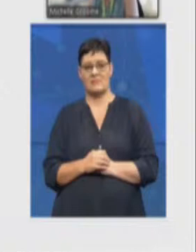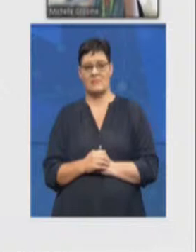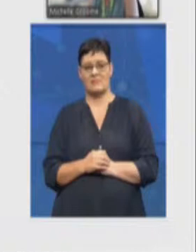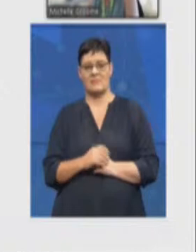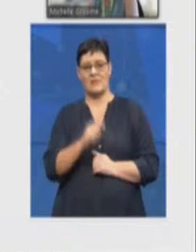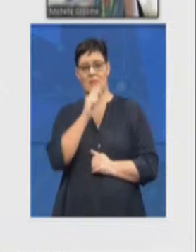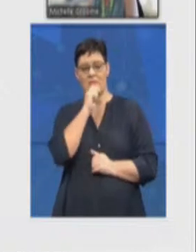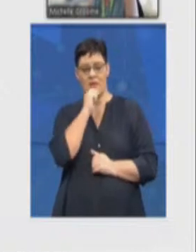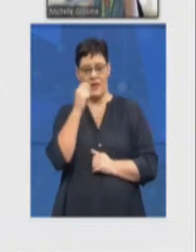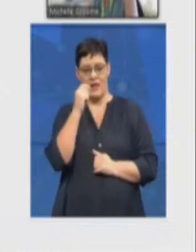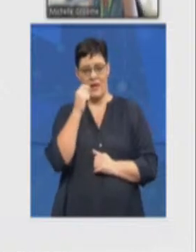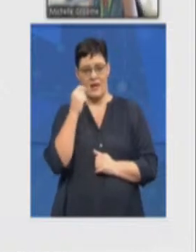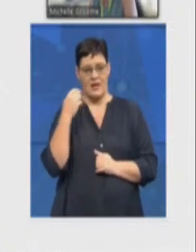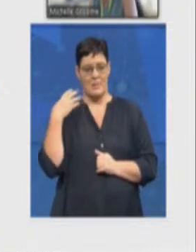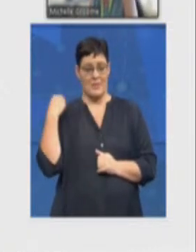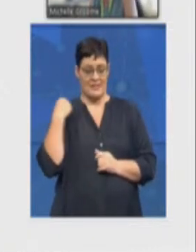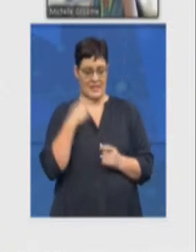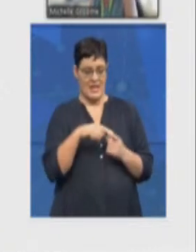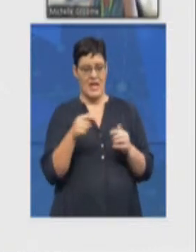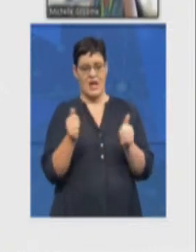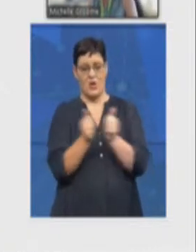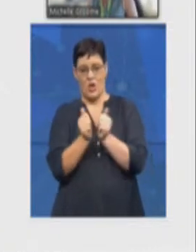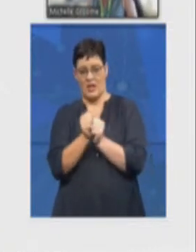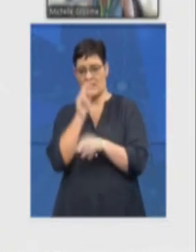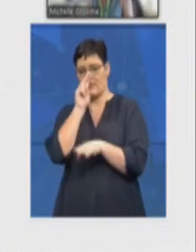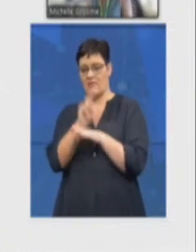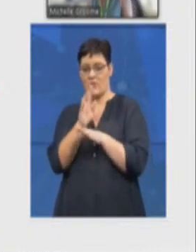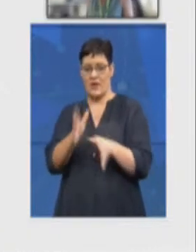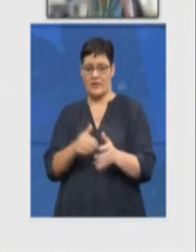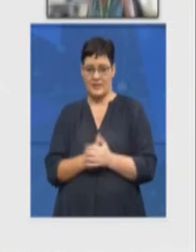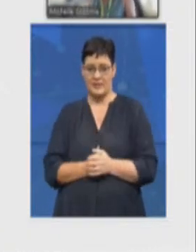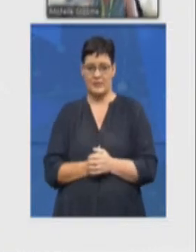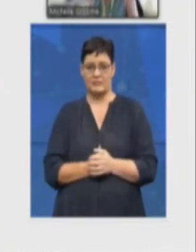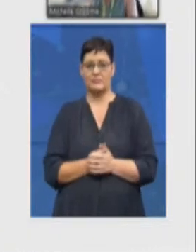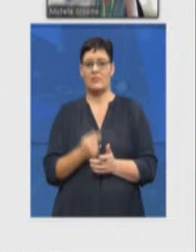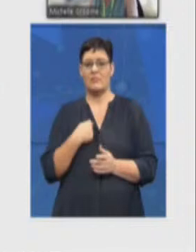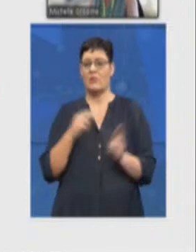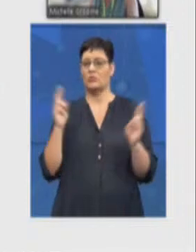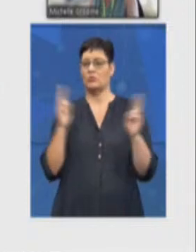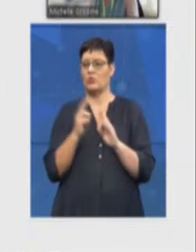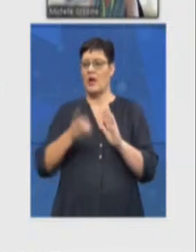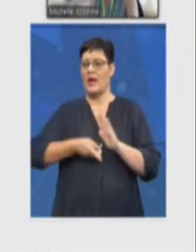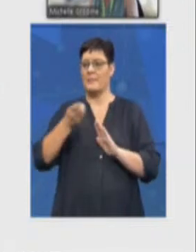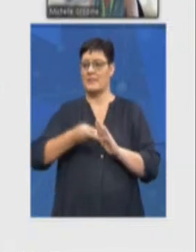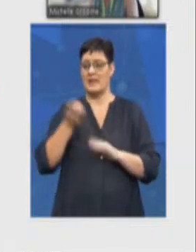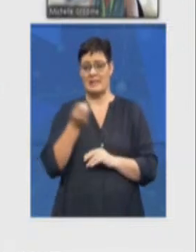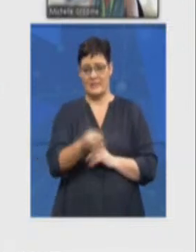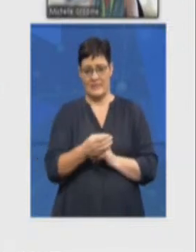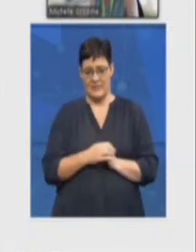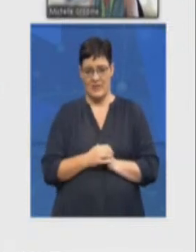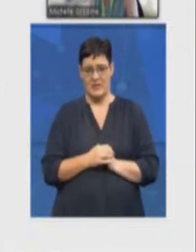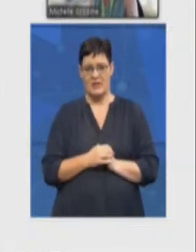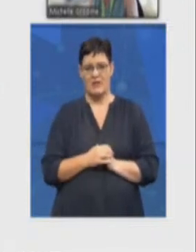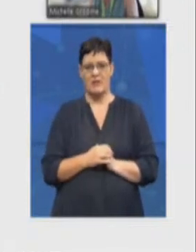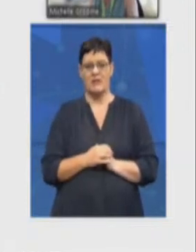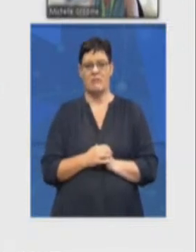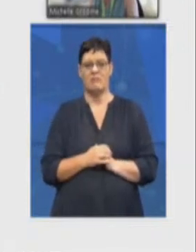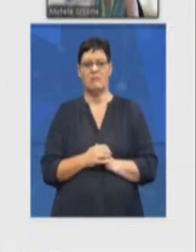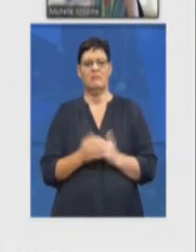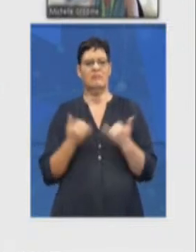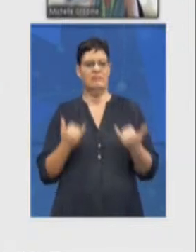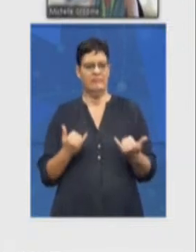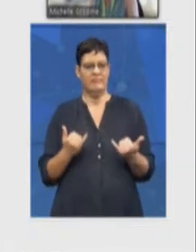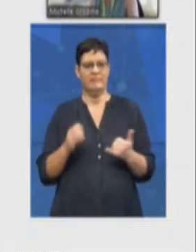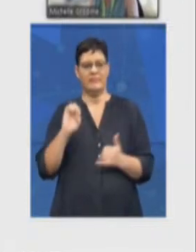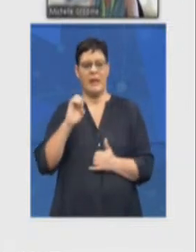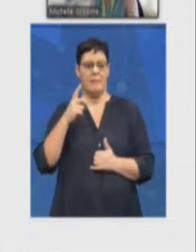viewers. So I'm just going to give you a brief update, I think just in terms of where we are in the epidemiology. So this is really